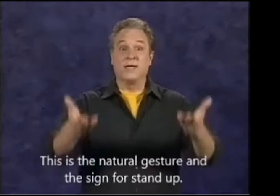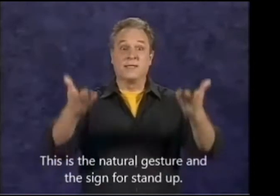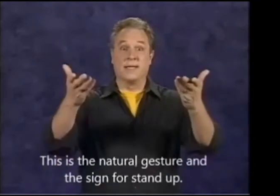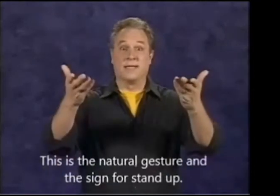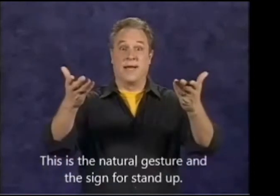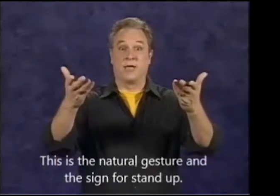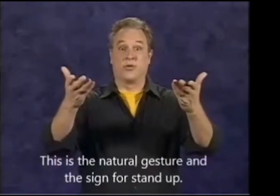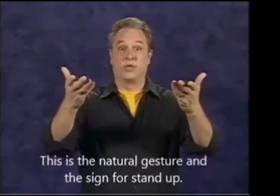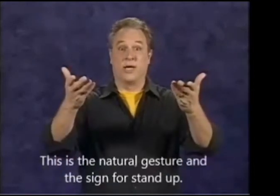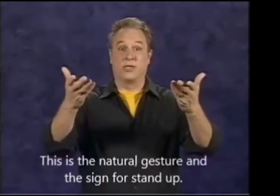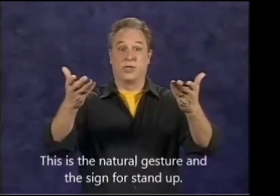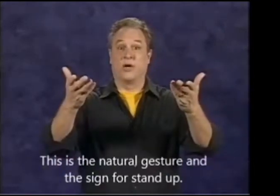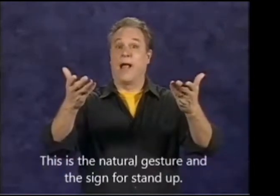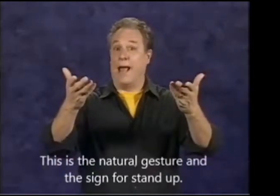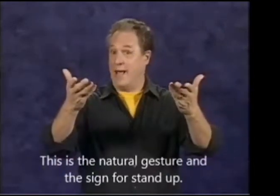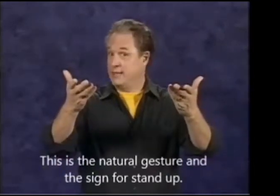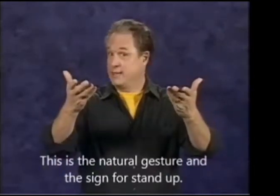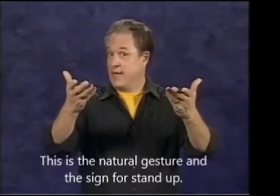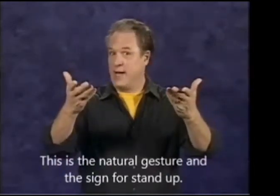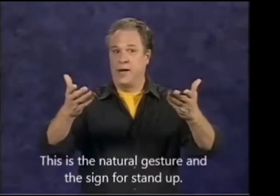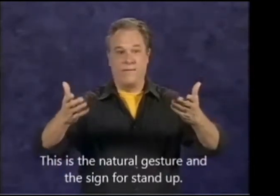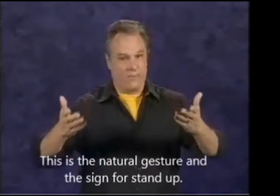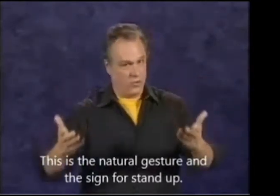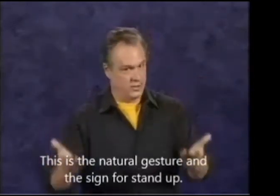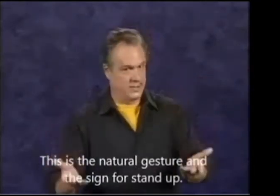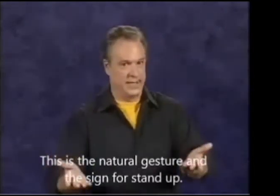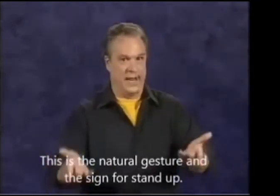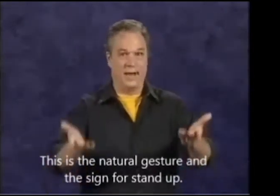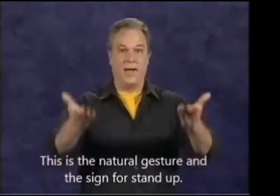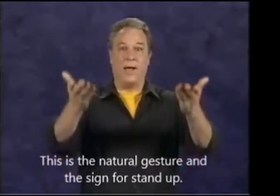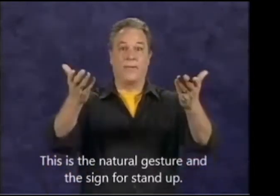This is a natural gesture and sign for stand up.